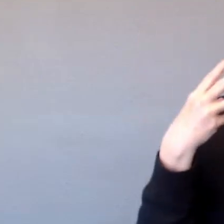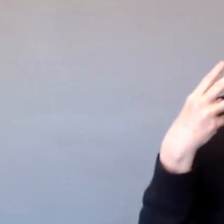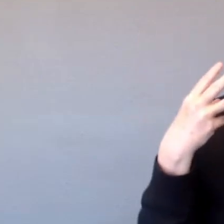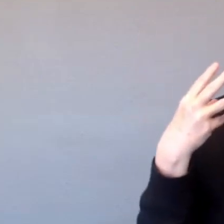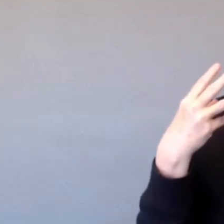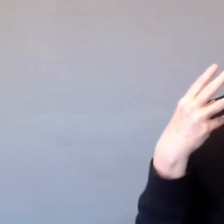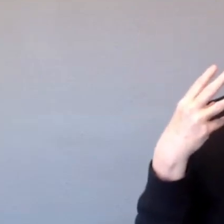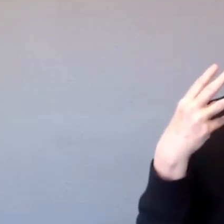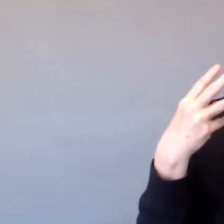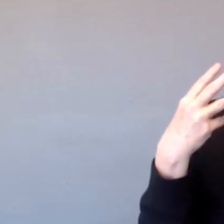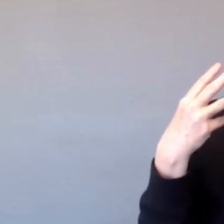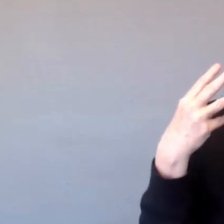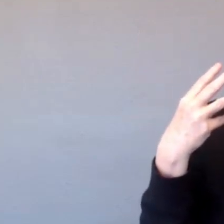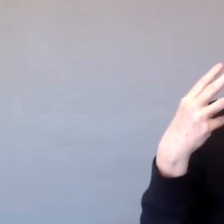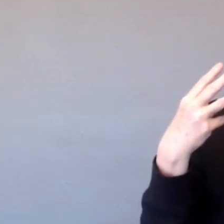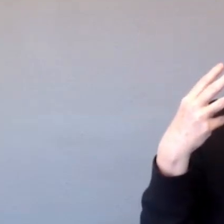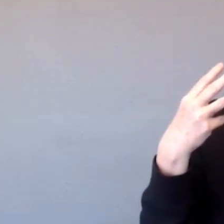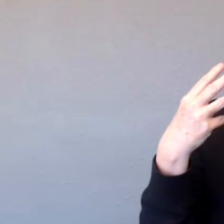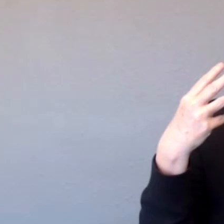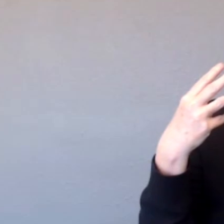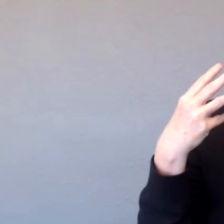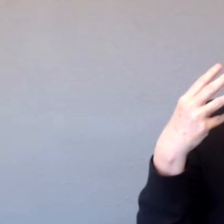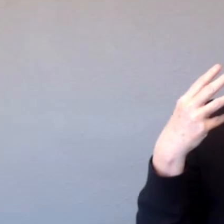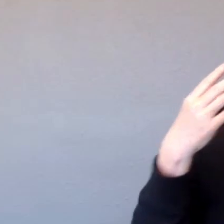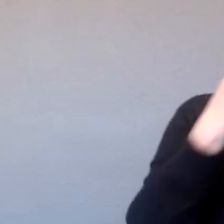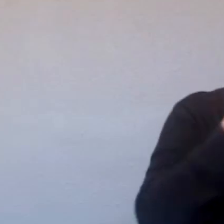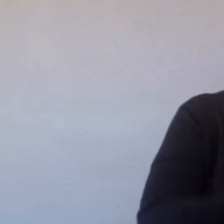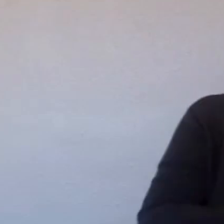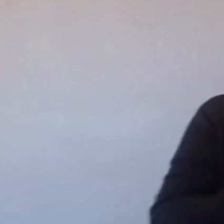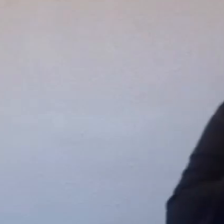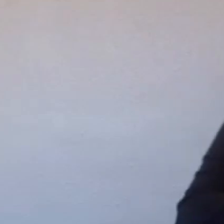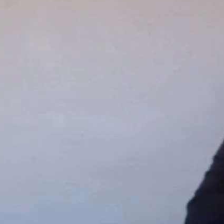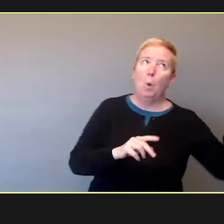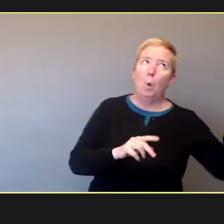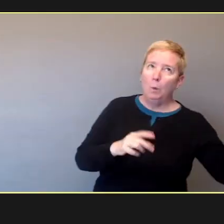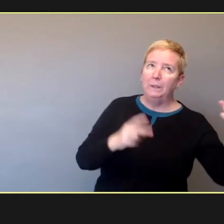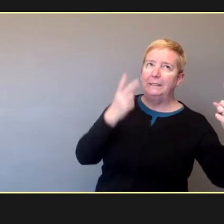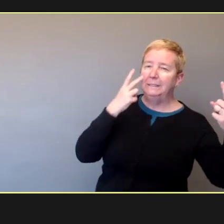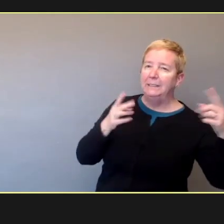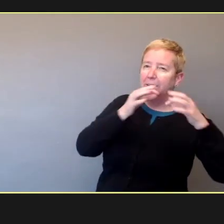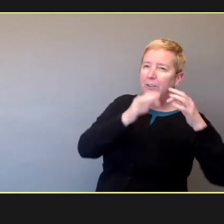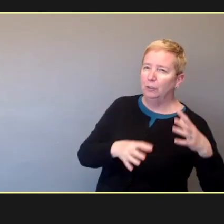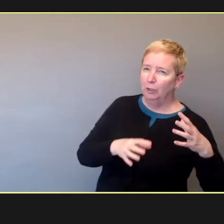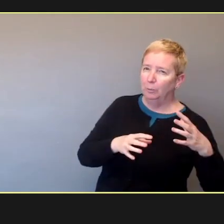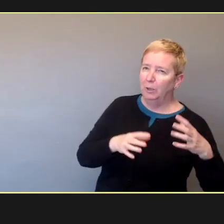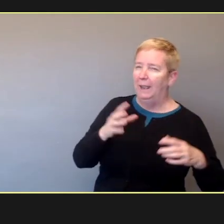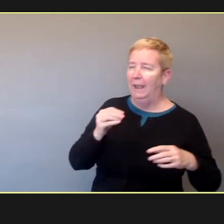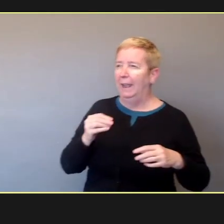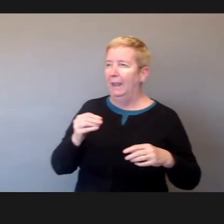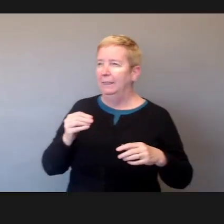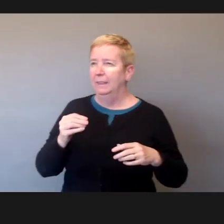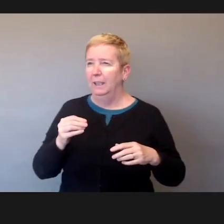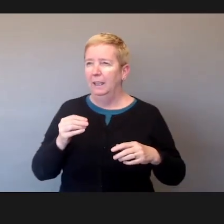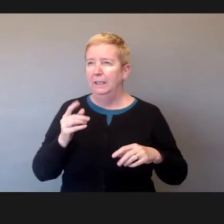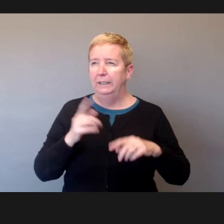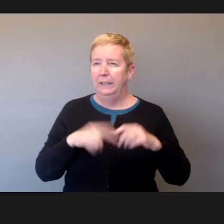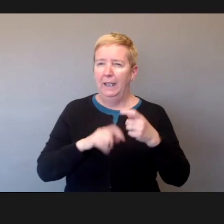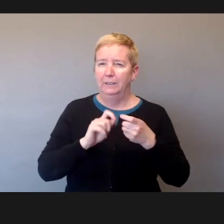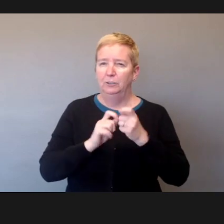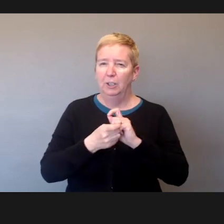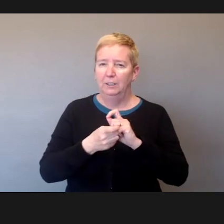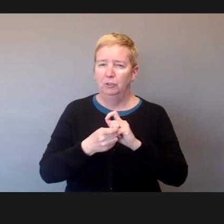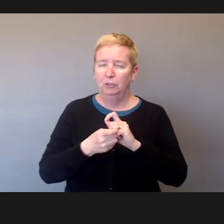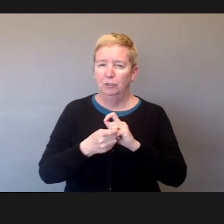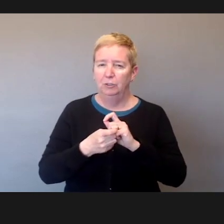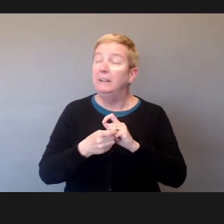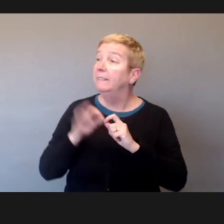some of folks who are in the conference room can only see the interpreter. So, and they say they can't change the video